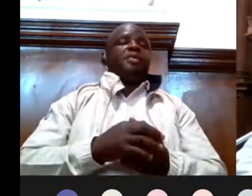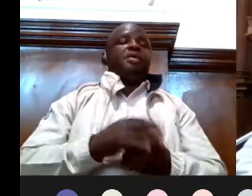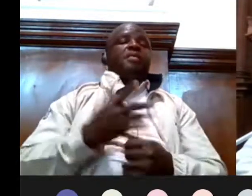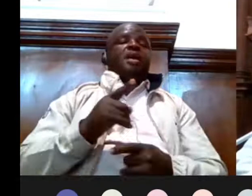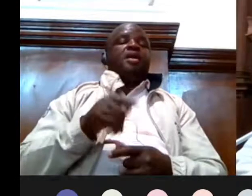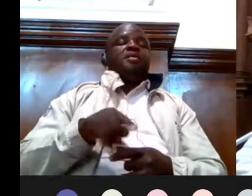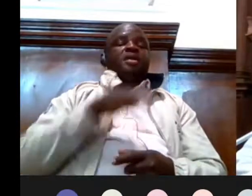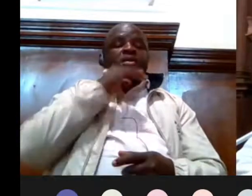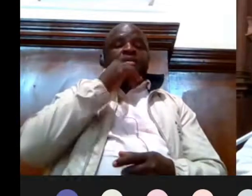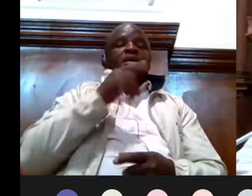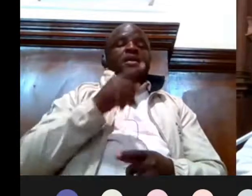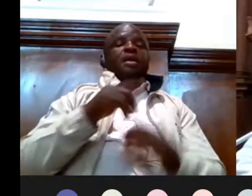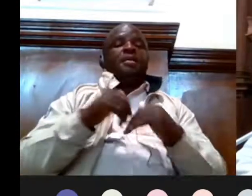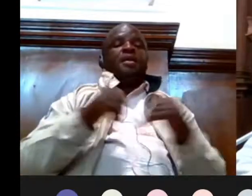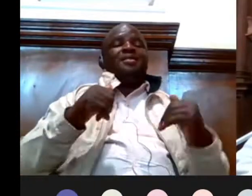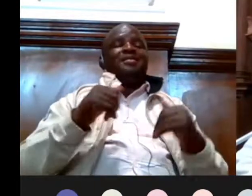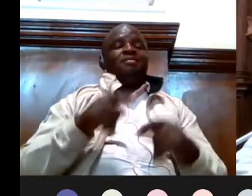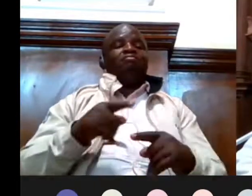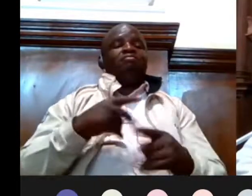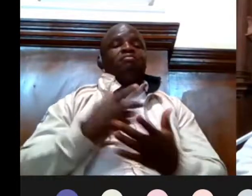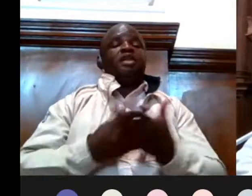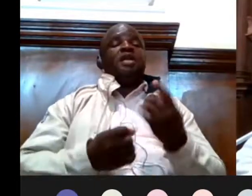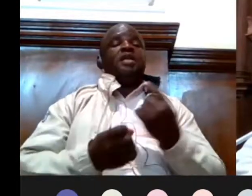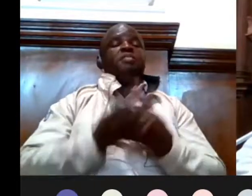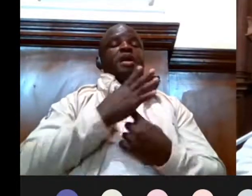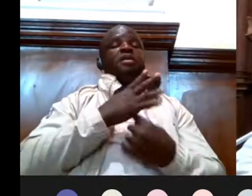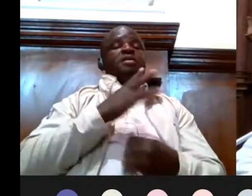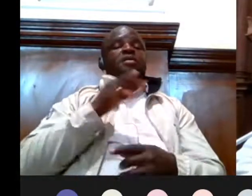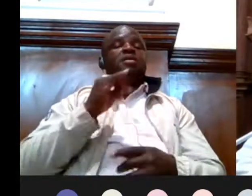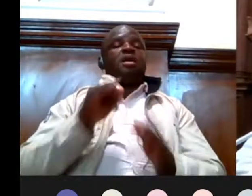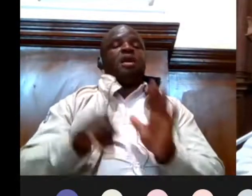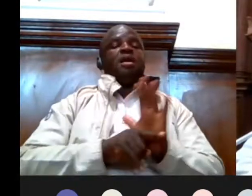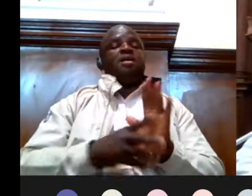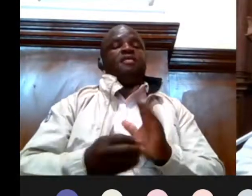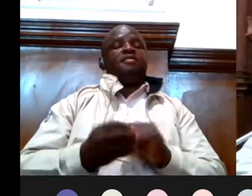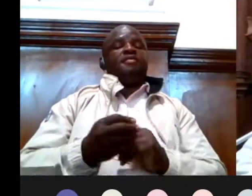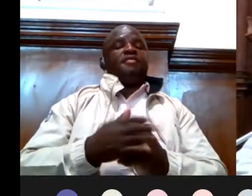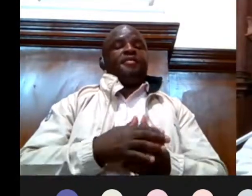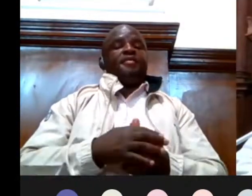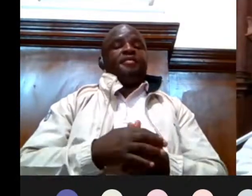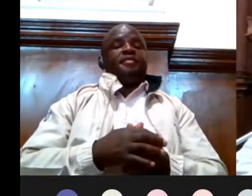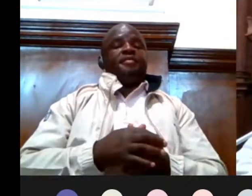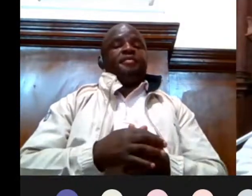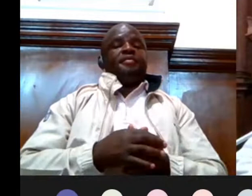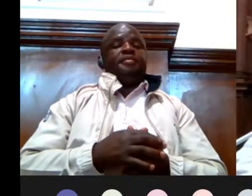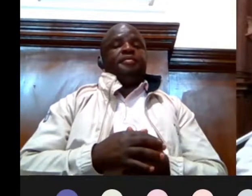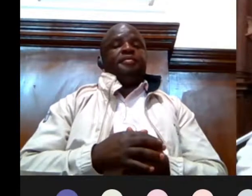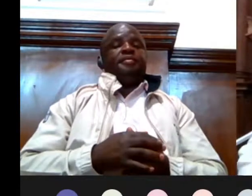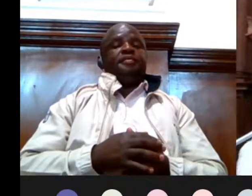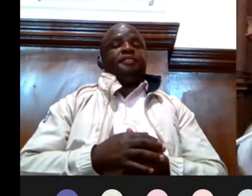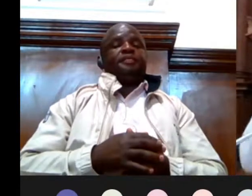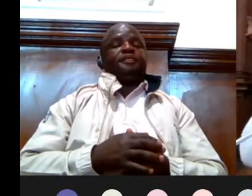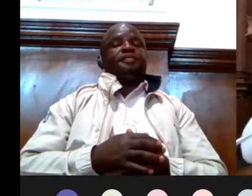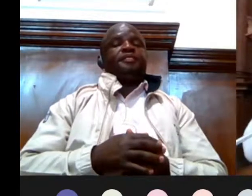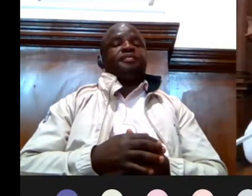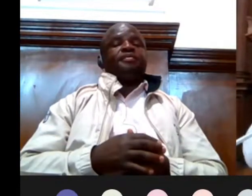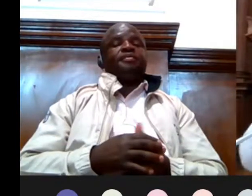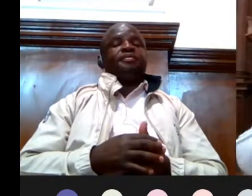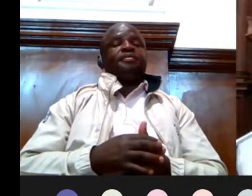la apartheid e bile le kgahlamelo le tshusumetso maphelong a bomme ba rona ba Afrika